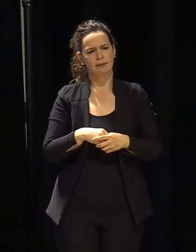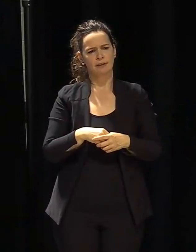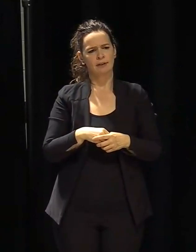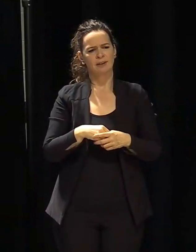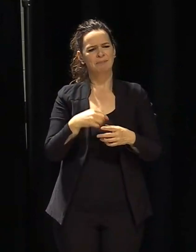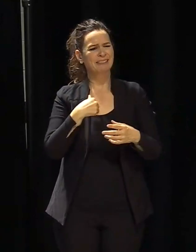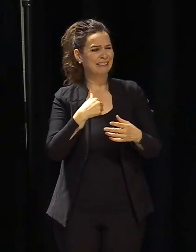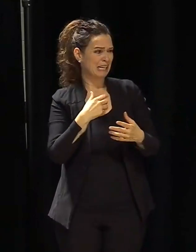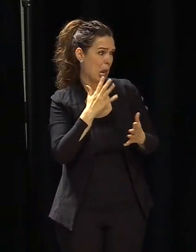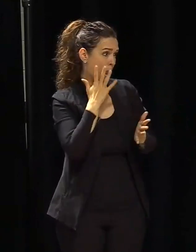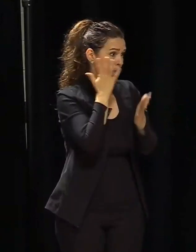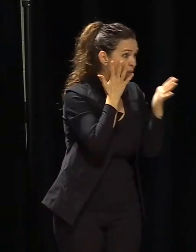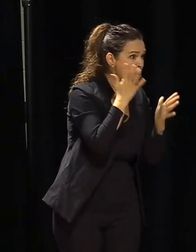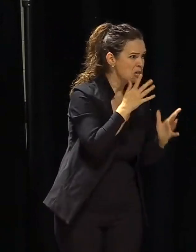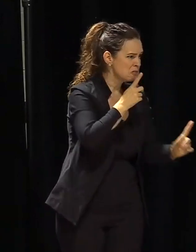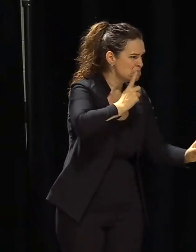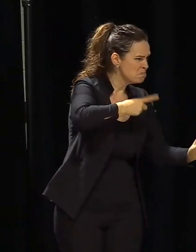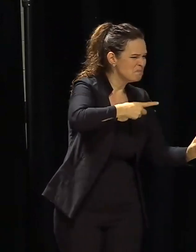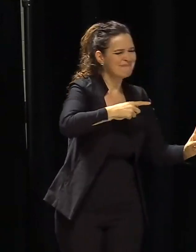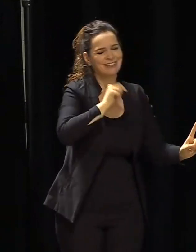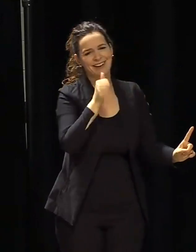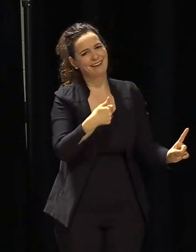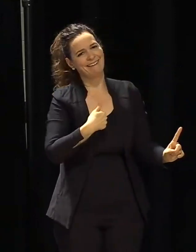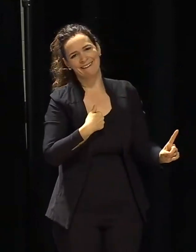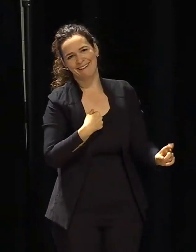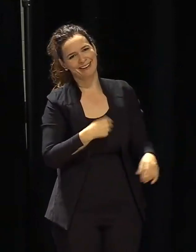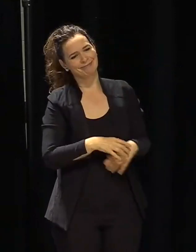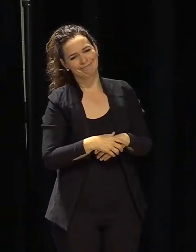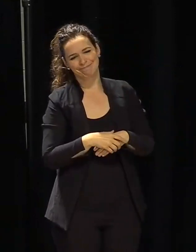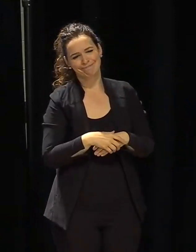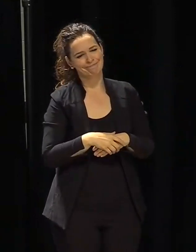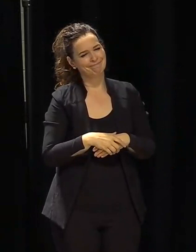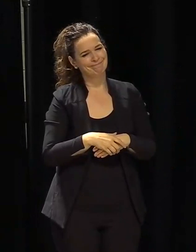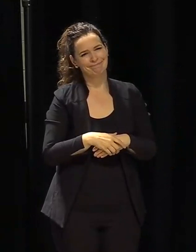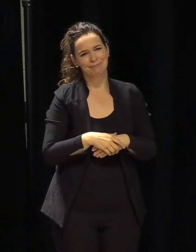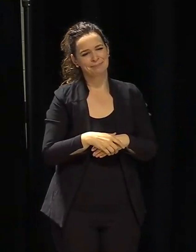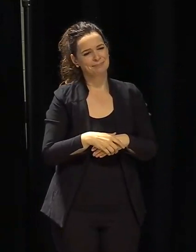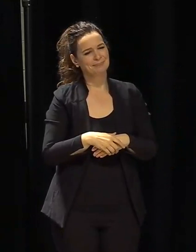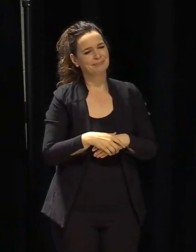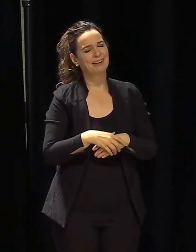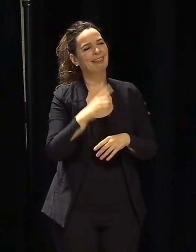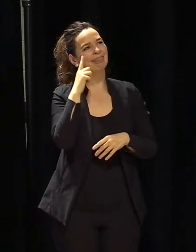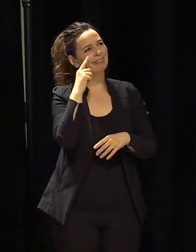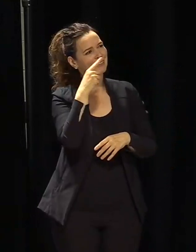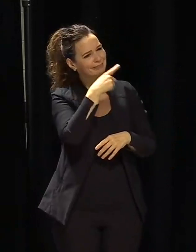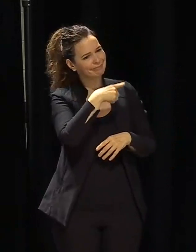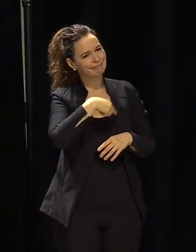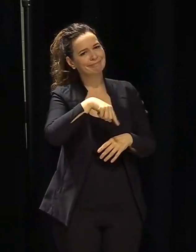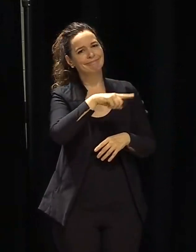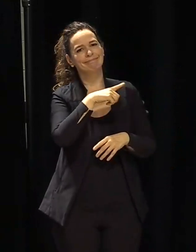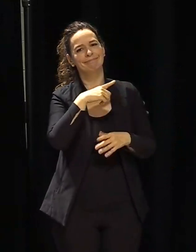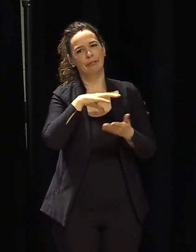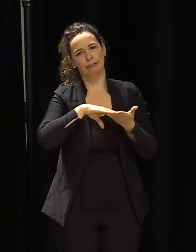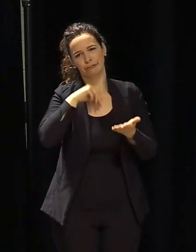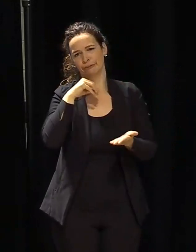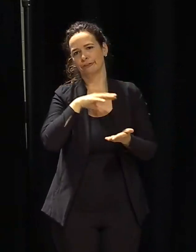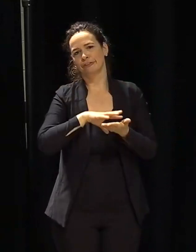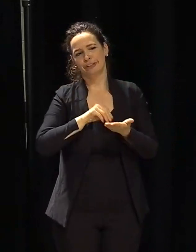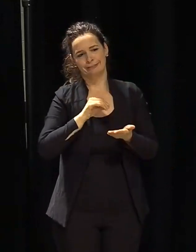Just what I think was disappointing with that scenario was we're in a